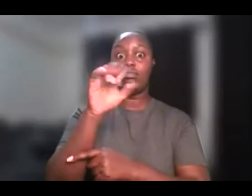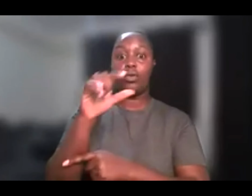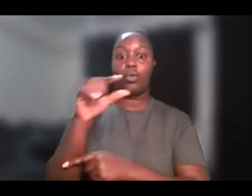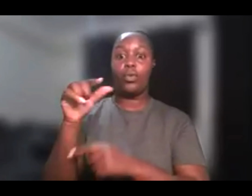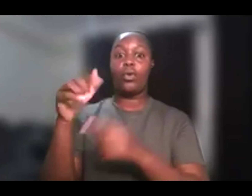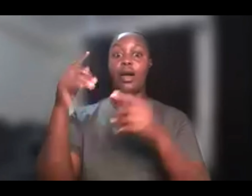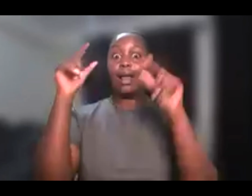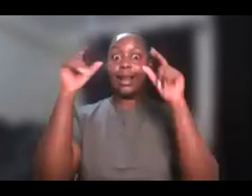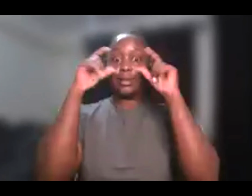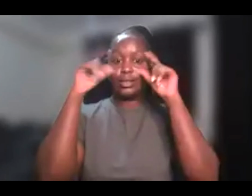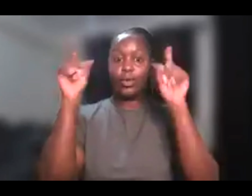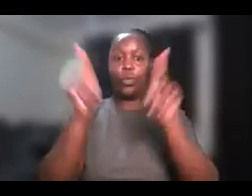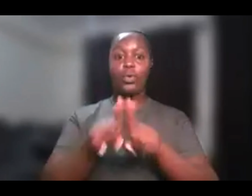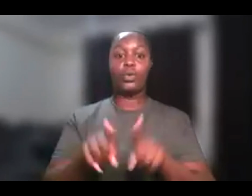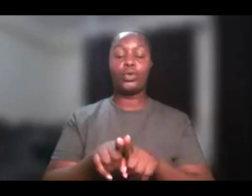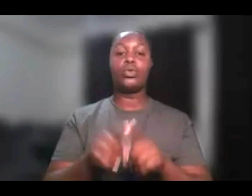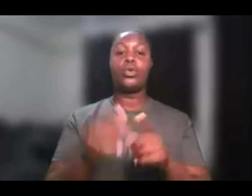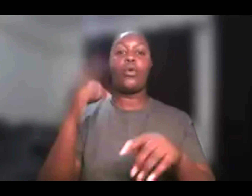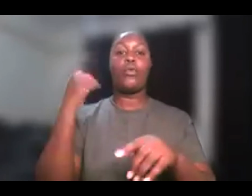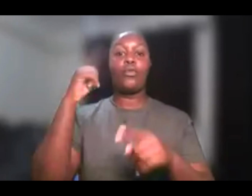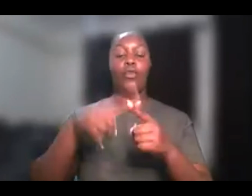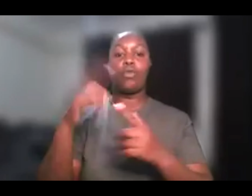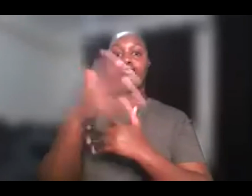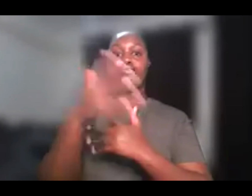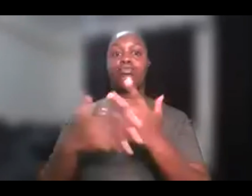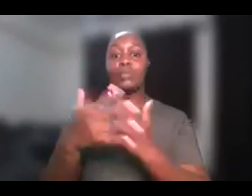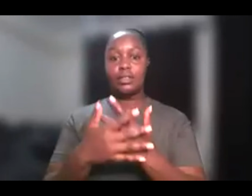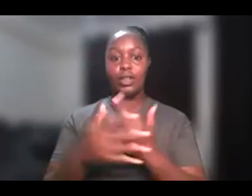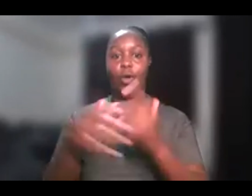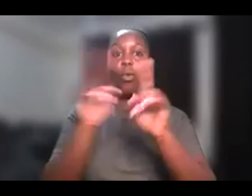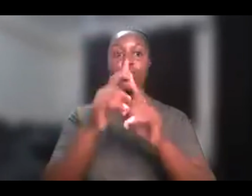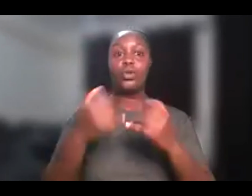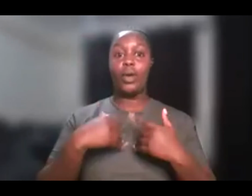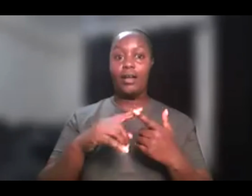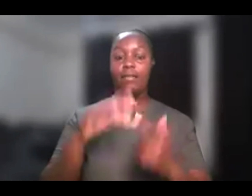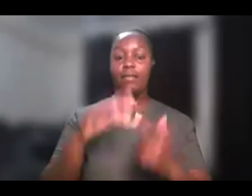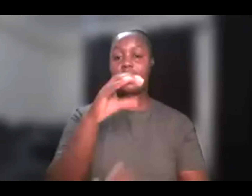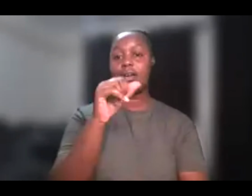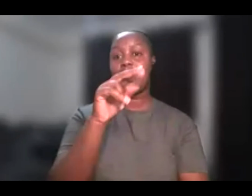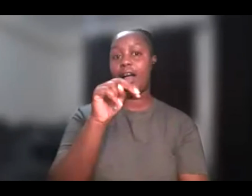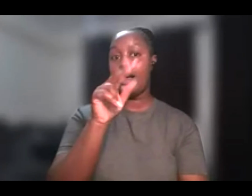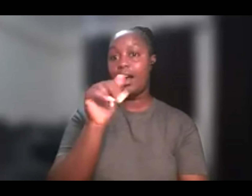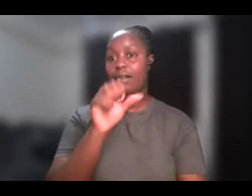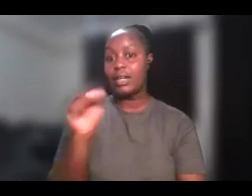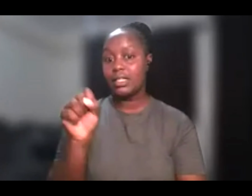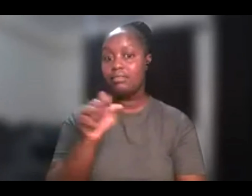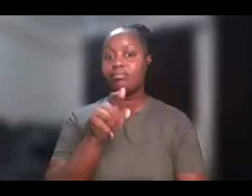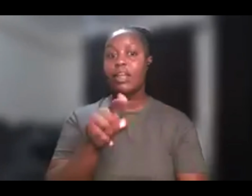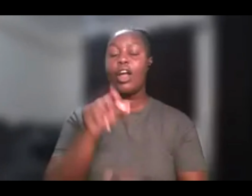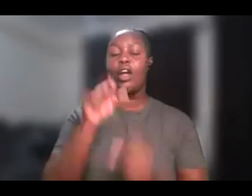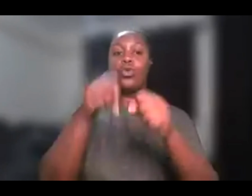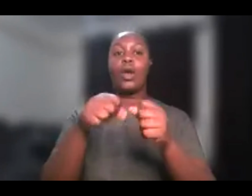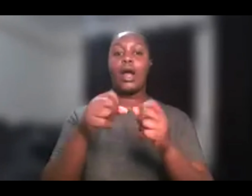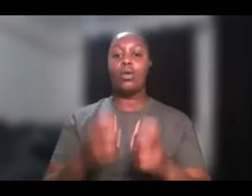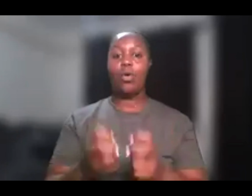extension as it would be. And we also have Canvas, which is like an Adobe suite. So you can upload a video and then you have a caption in